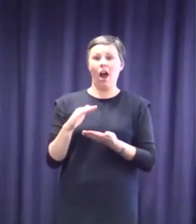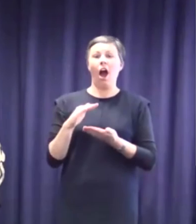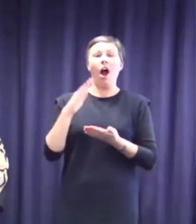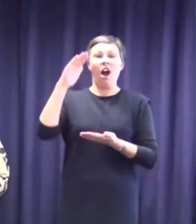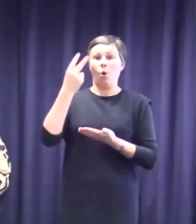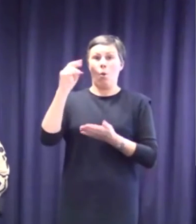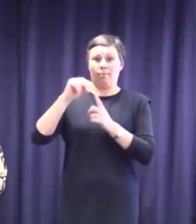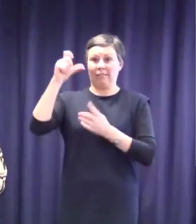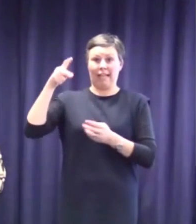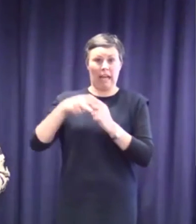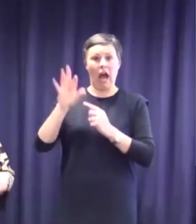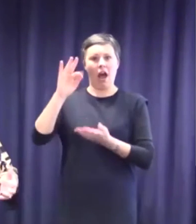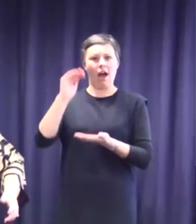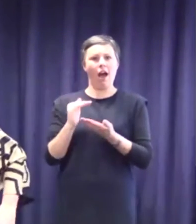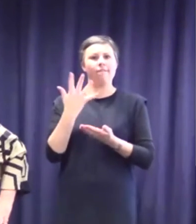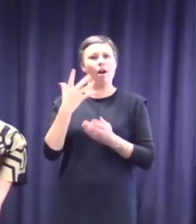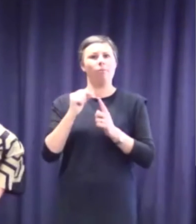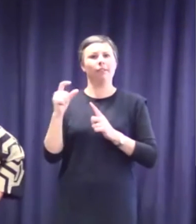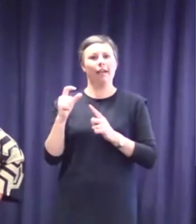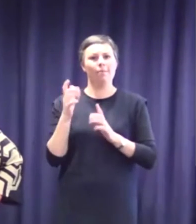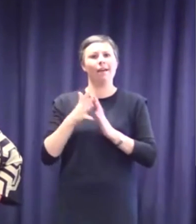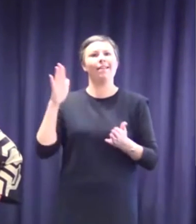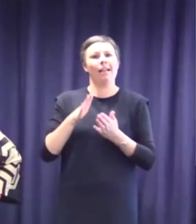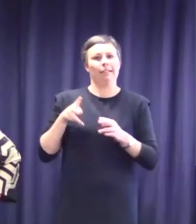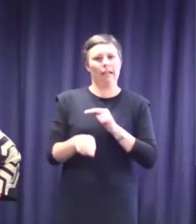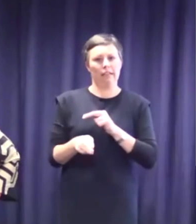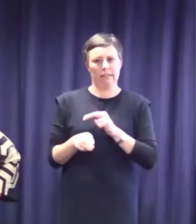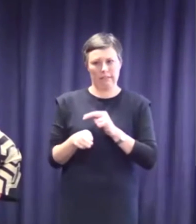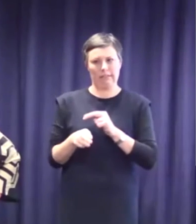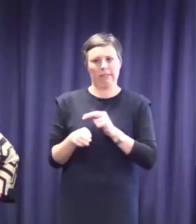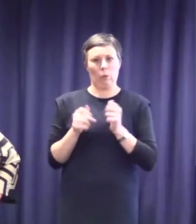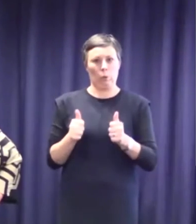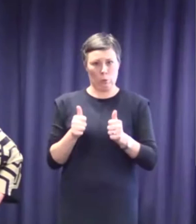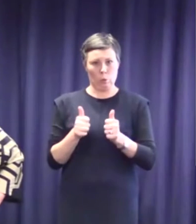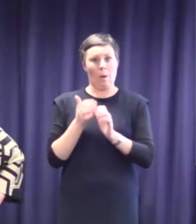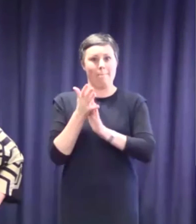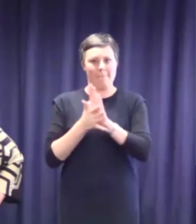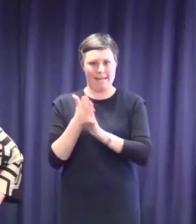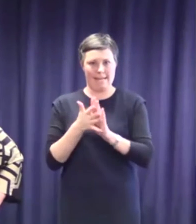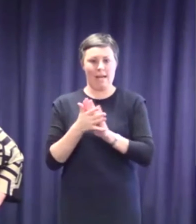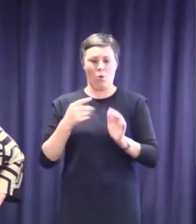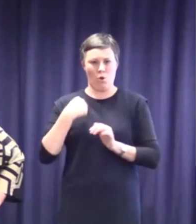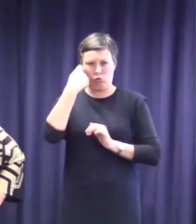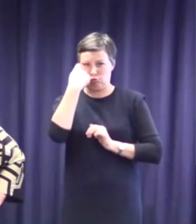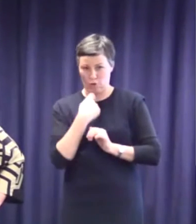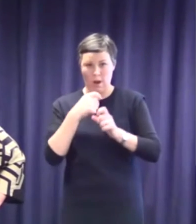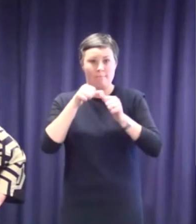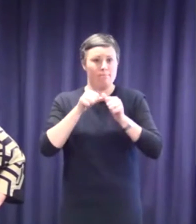5%. So what does that mean? It means that we will be doing everything that we